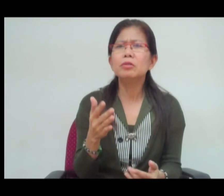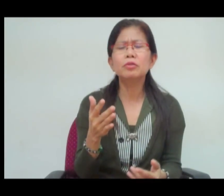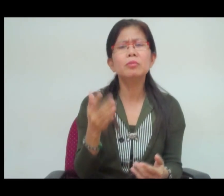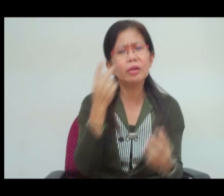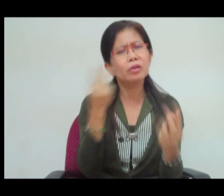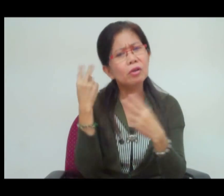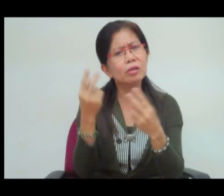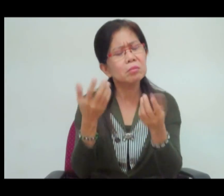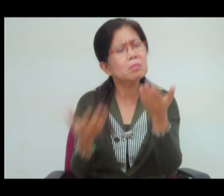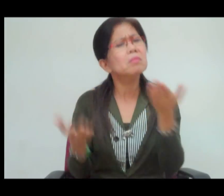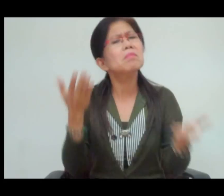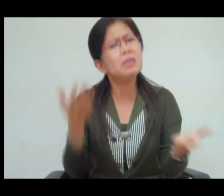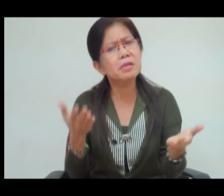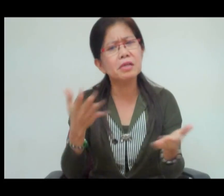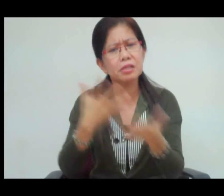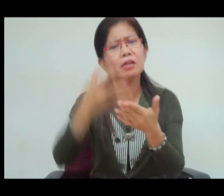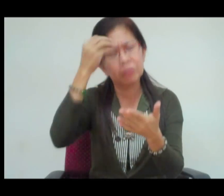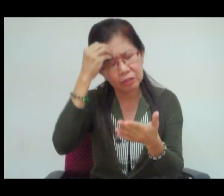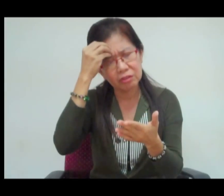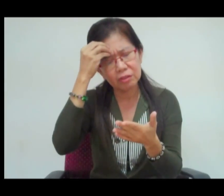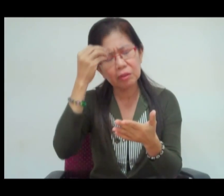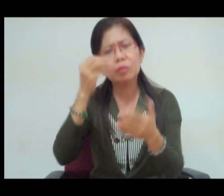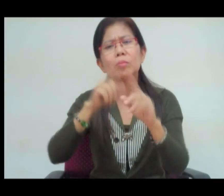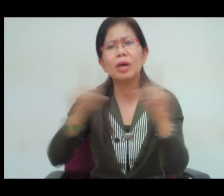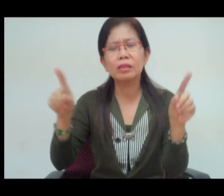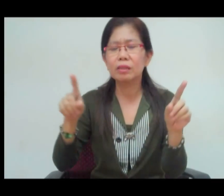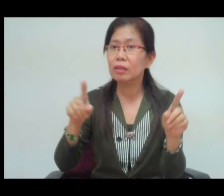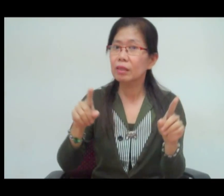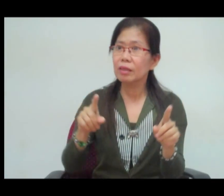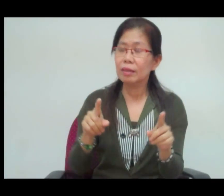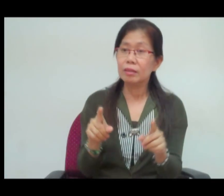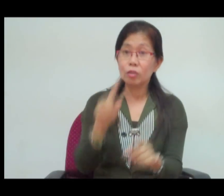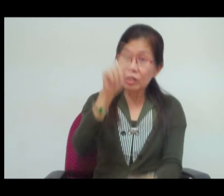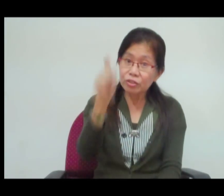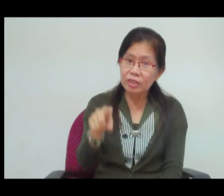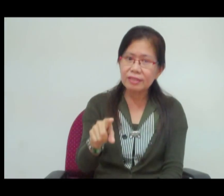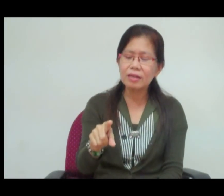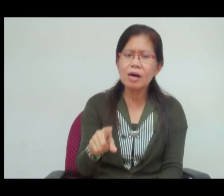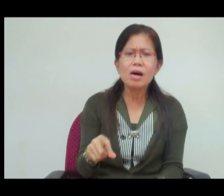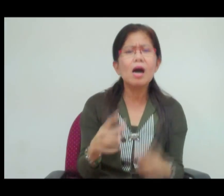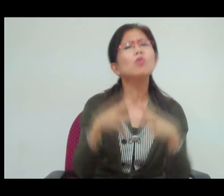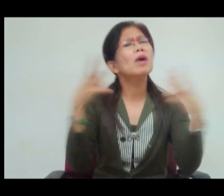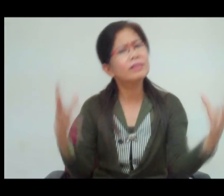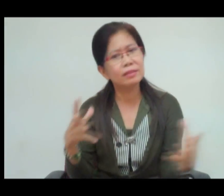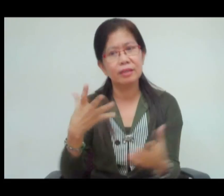To my recall, maybe they learn, but the question is how much they